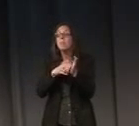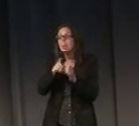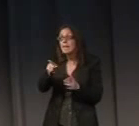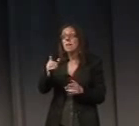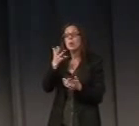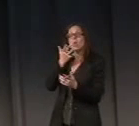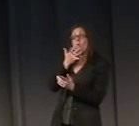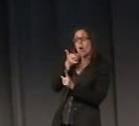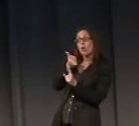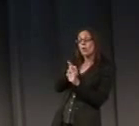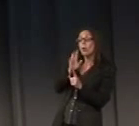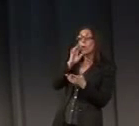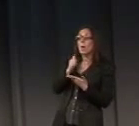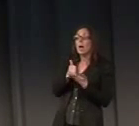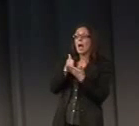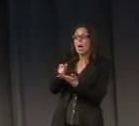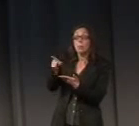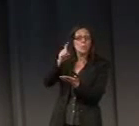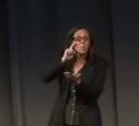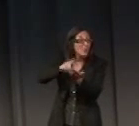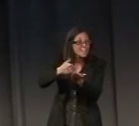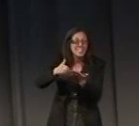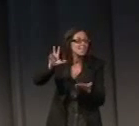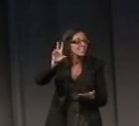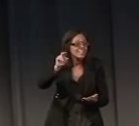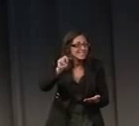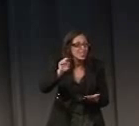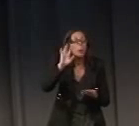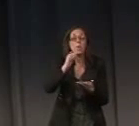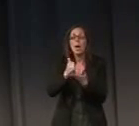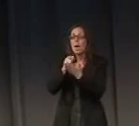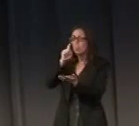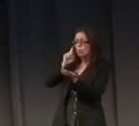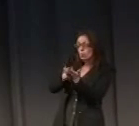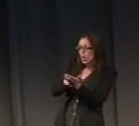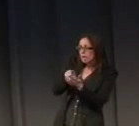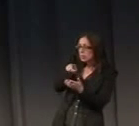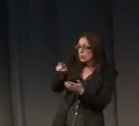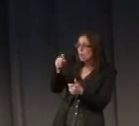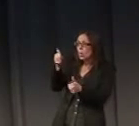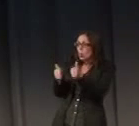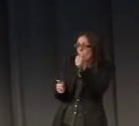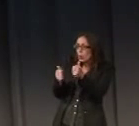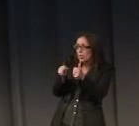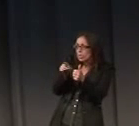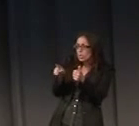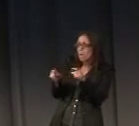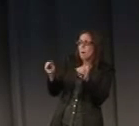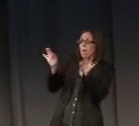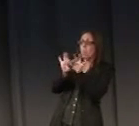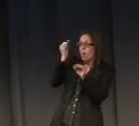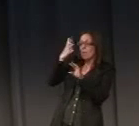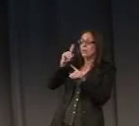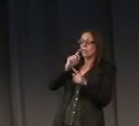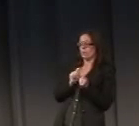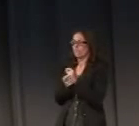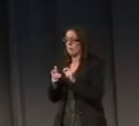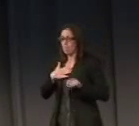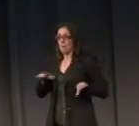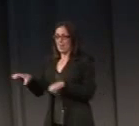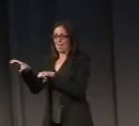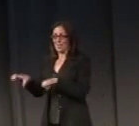is behaviorally relevant. And now I think we're going to start to get some traction on the problem. Okay, so that reaction